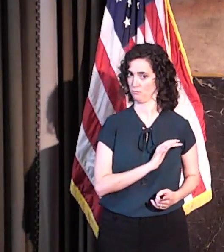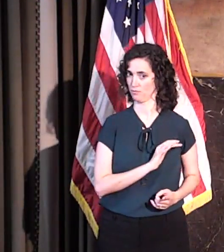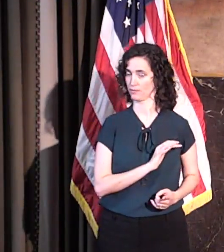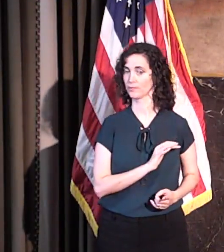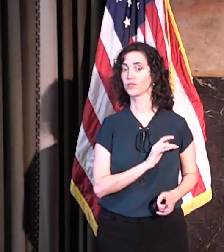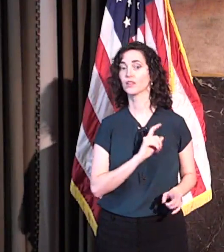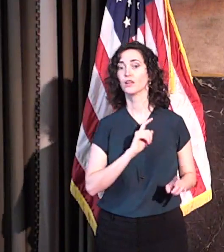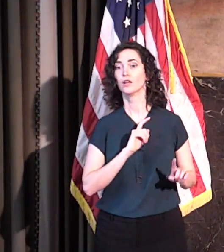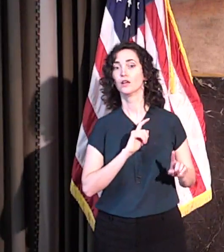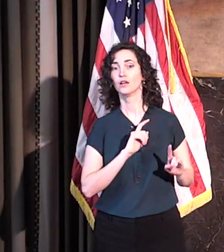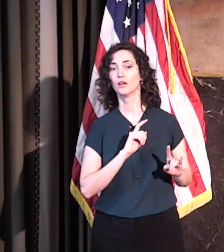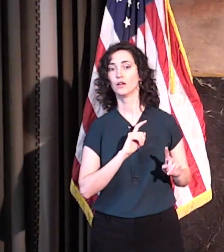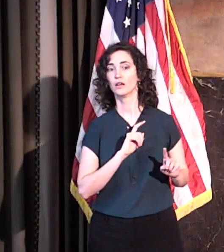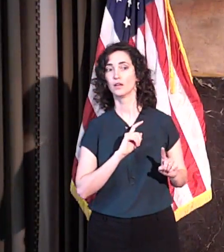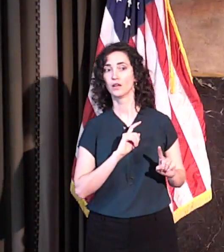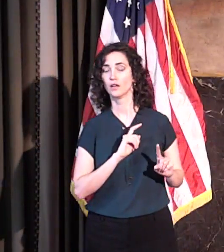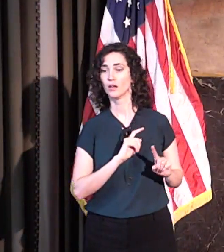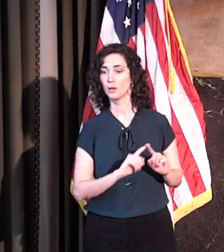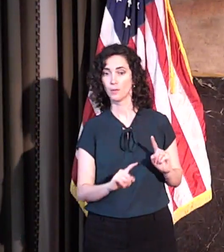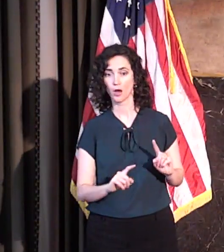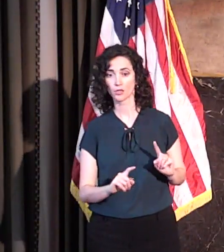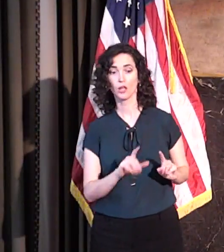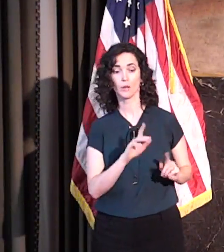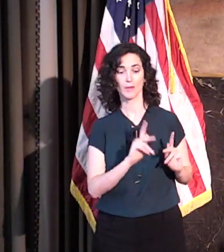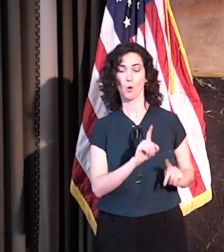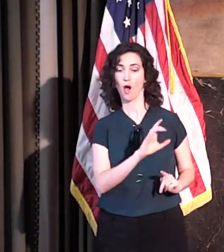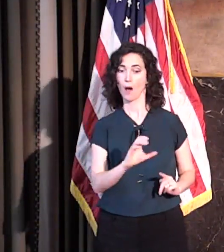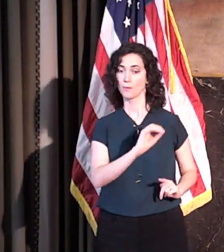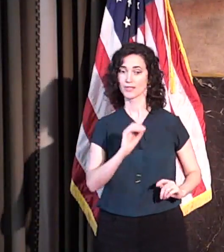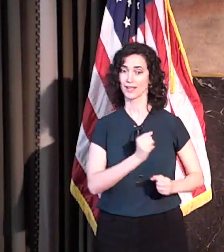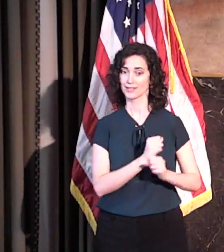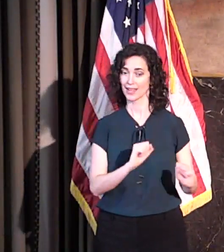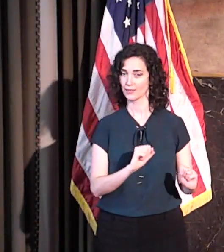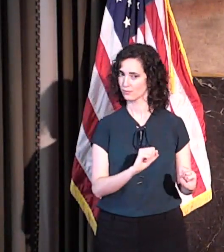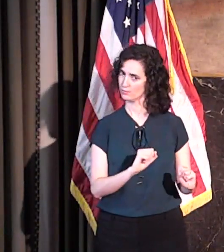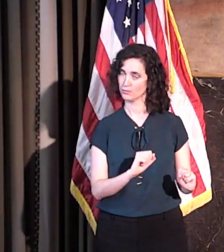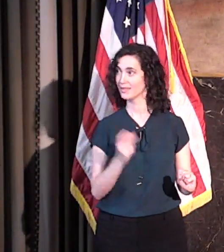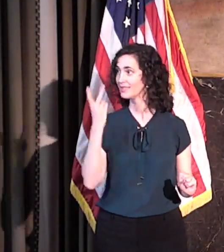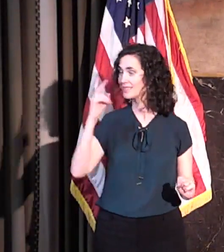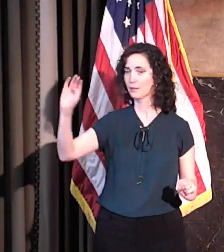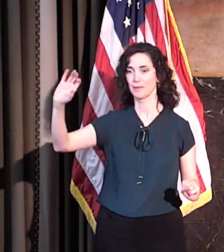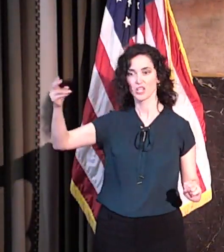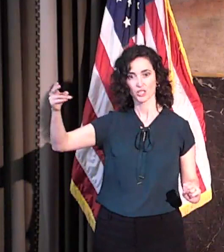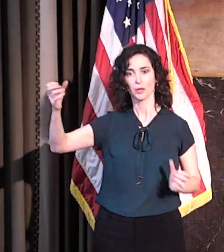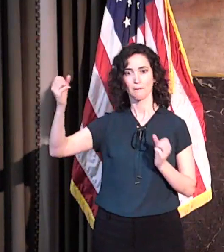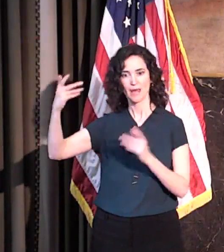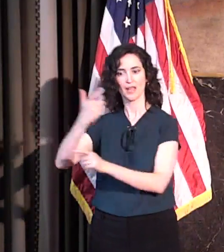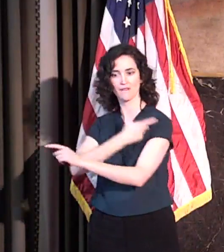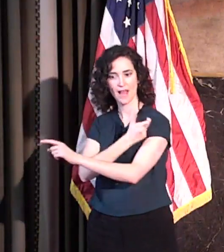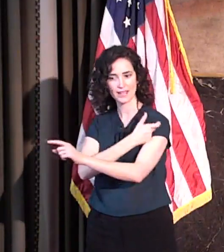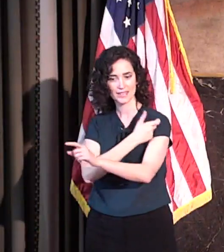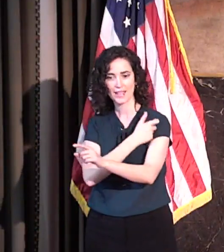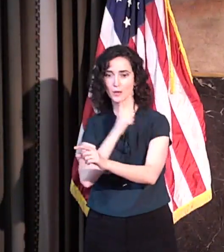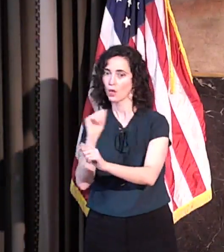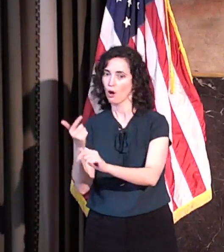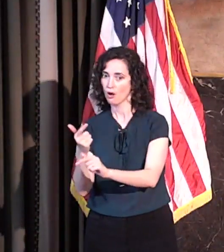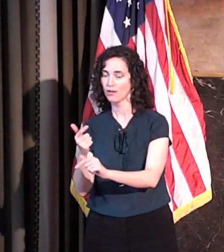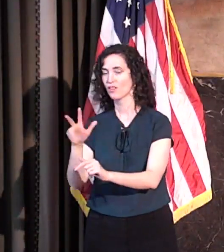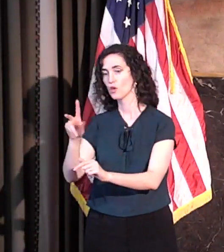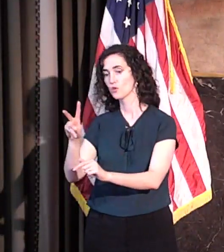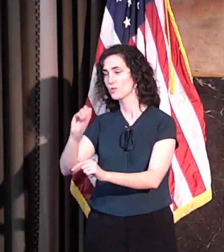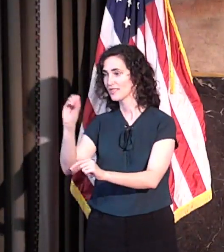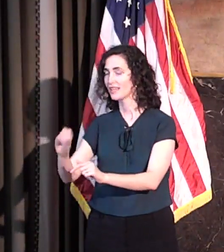it's not herd immunity. It's not 100% protective, and look what's happening in Michigan as evidence of that. So